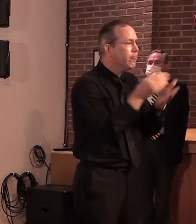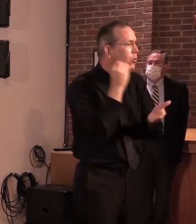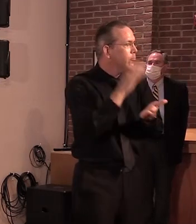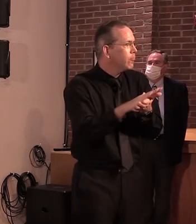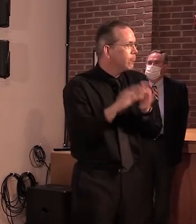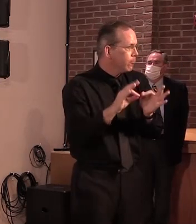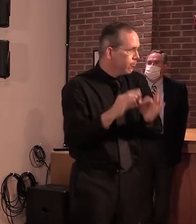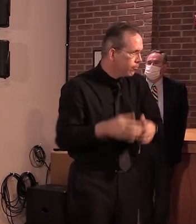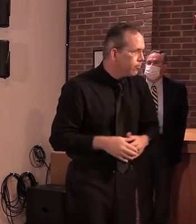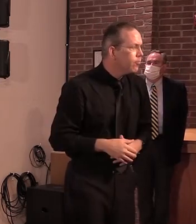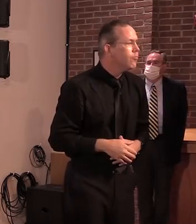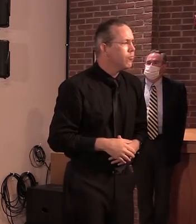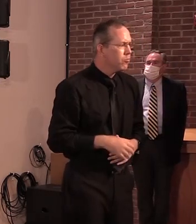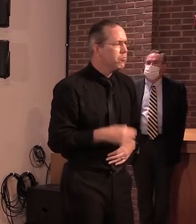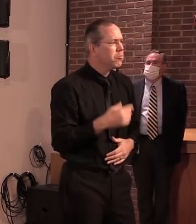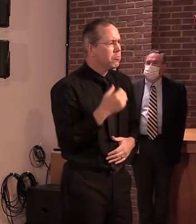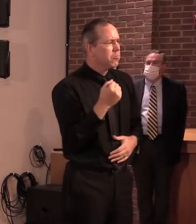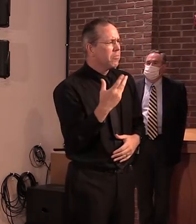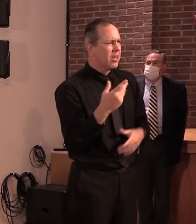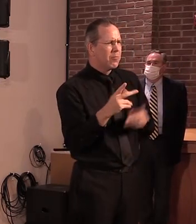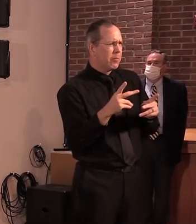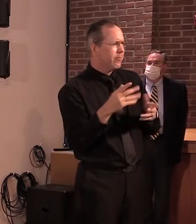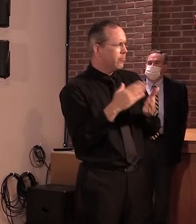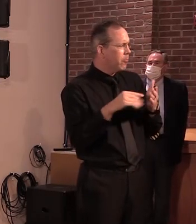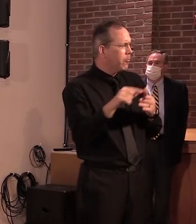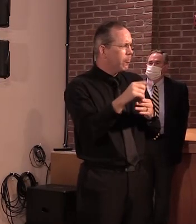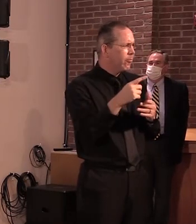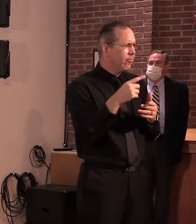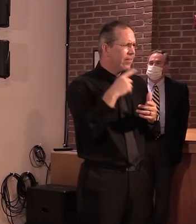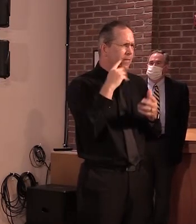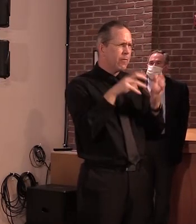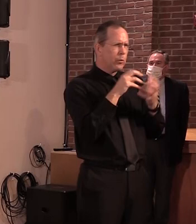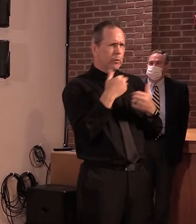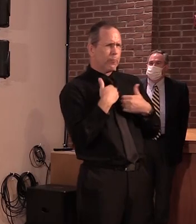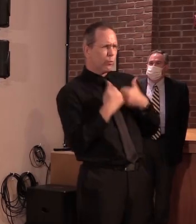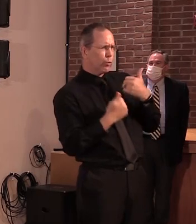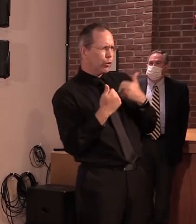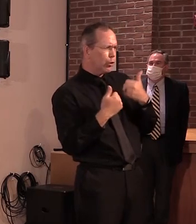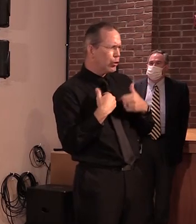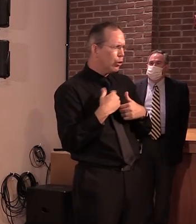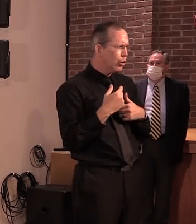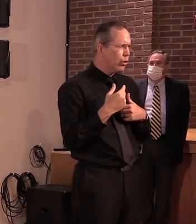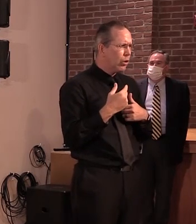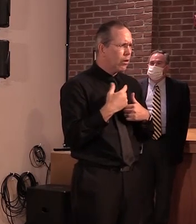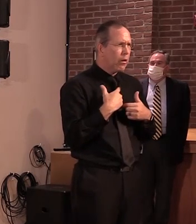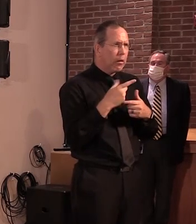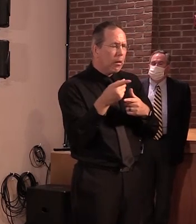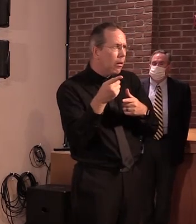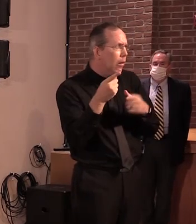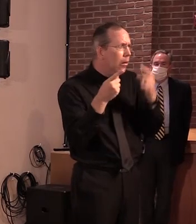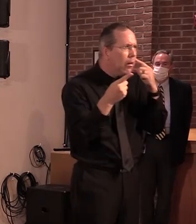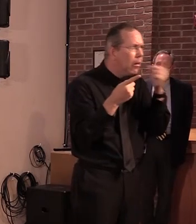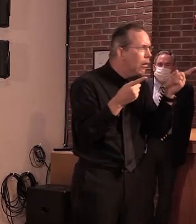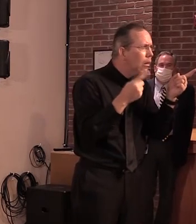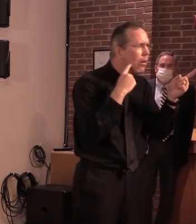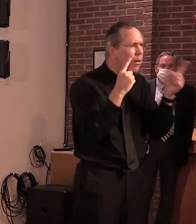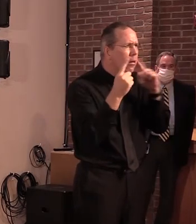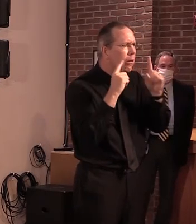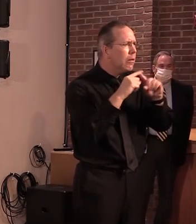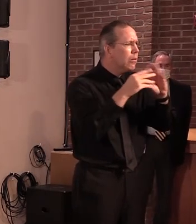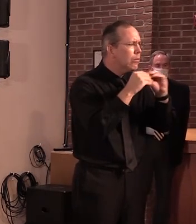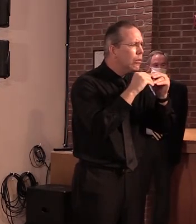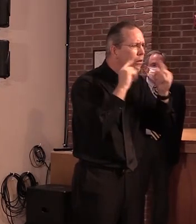that exist from the mixed messages in response to this unprecedented and devastating pandemic. The